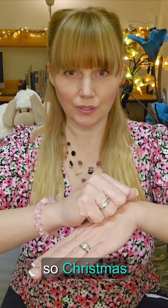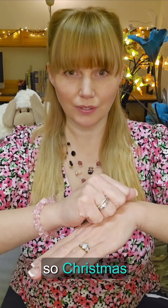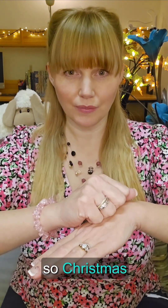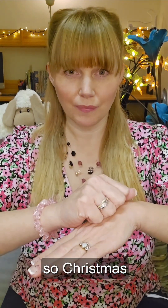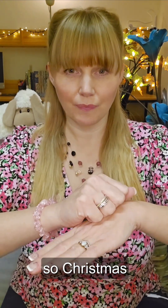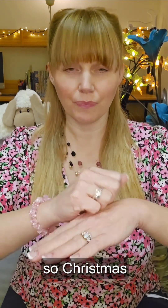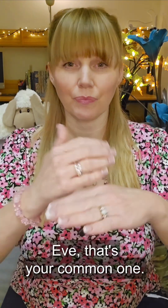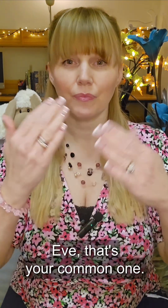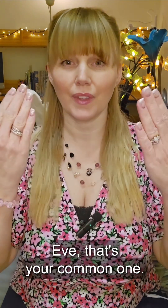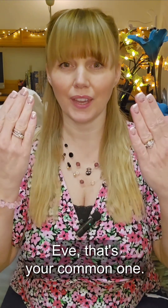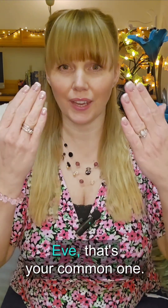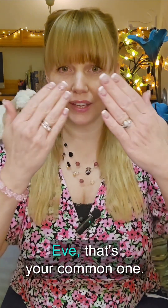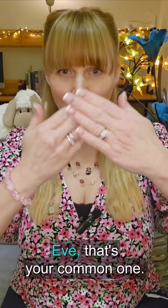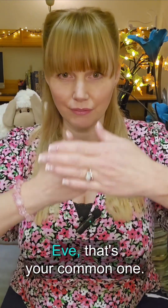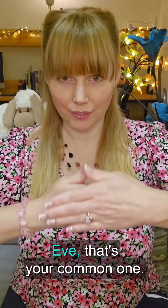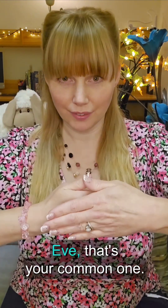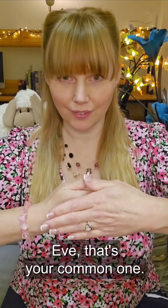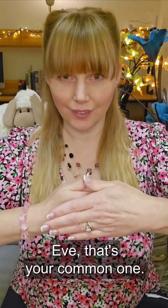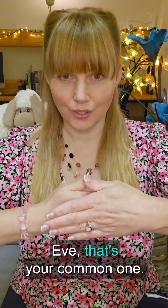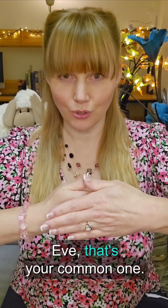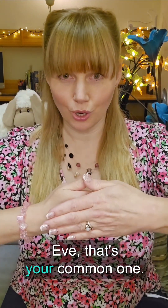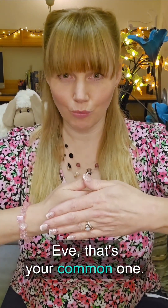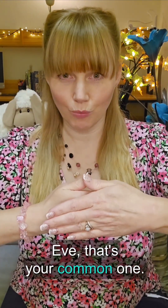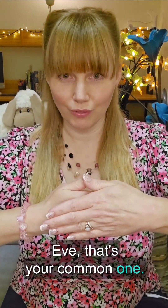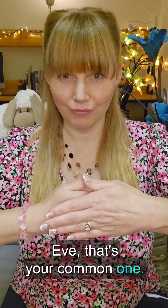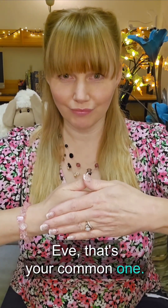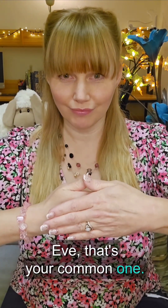Christmas Eve, that's your common one.